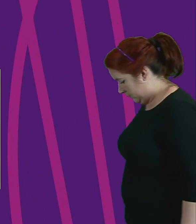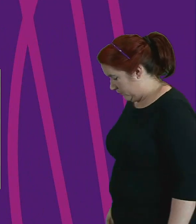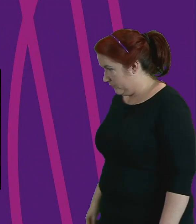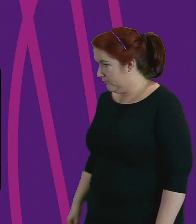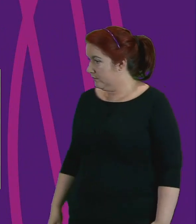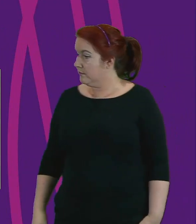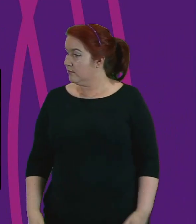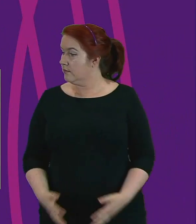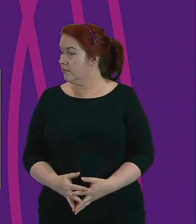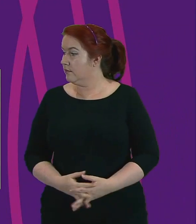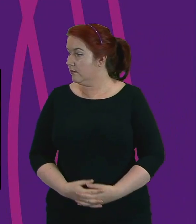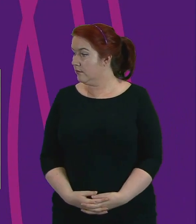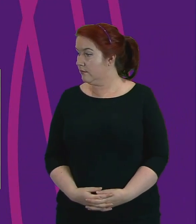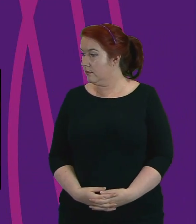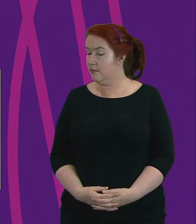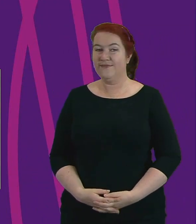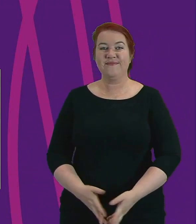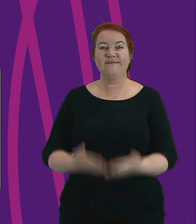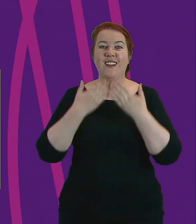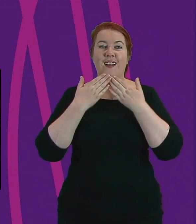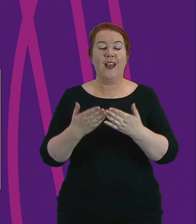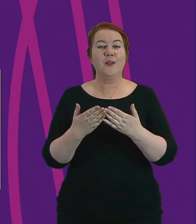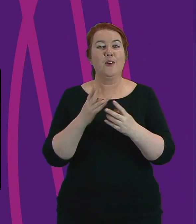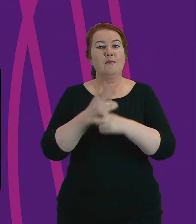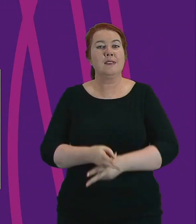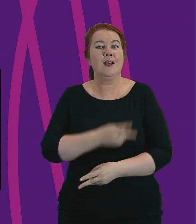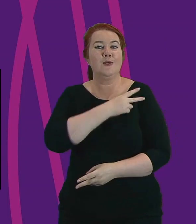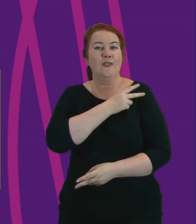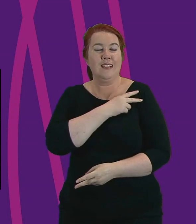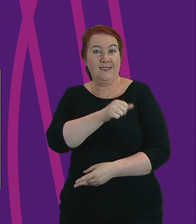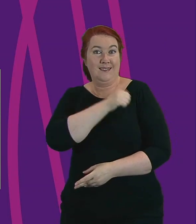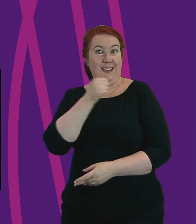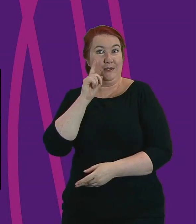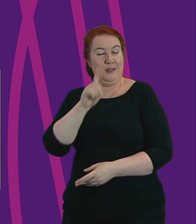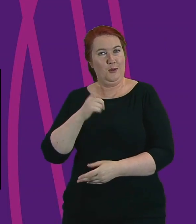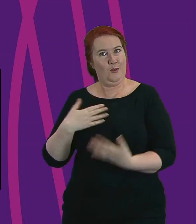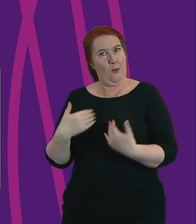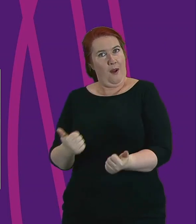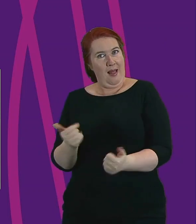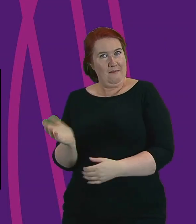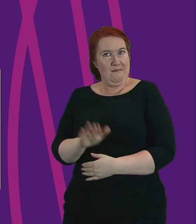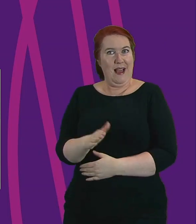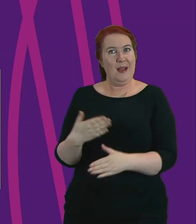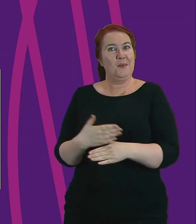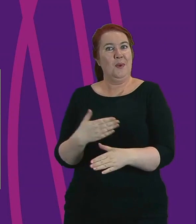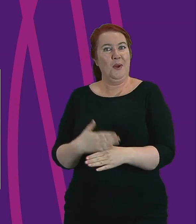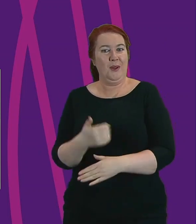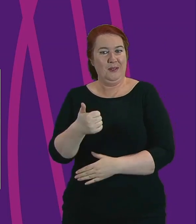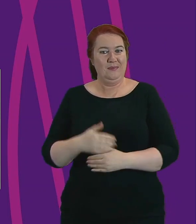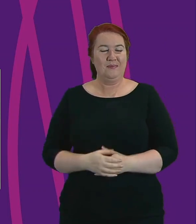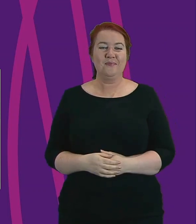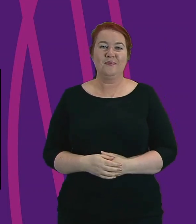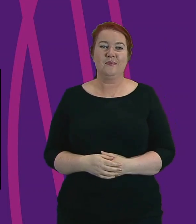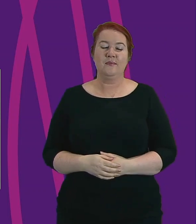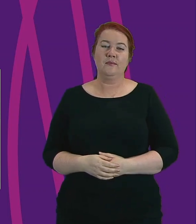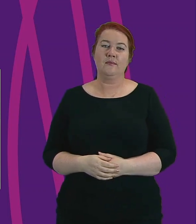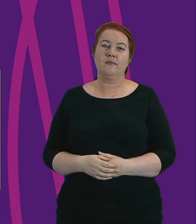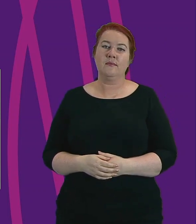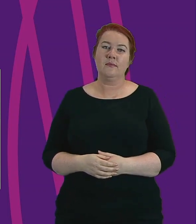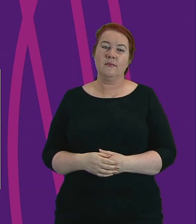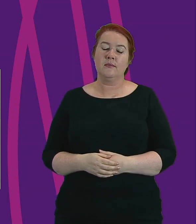Thank you, Presiding Officer, and I'm pleased to see you've made a good recovery and you're back in your rightful place. On behalf